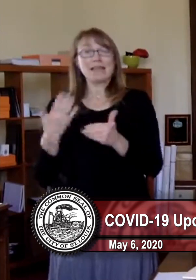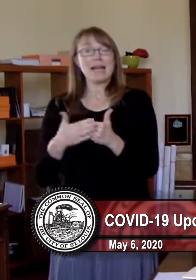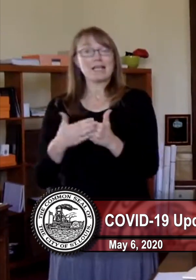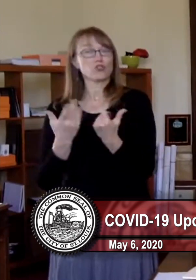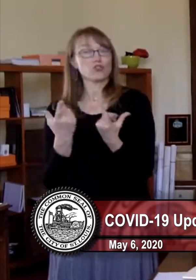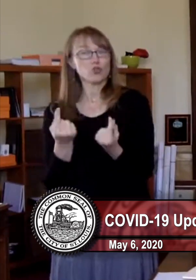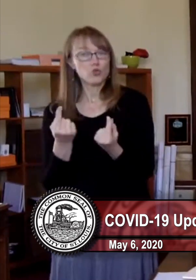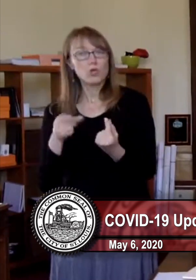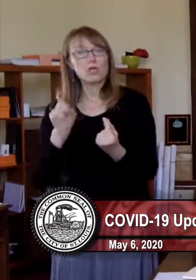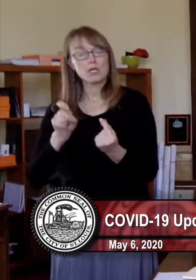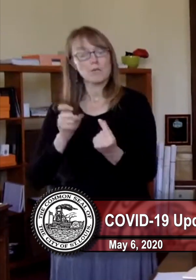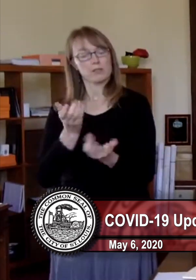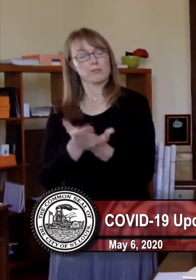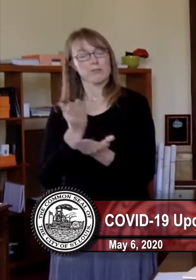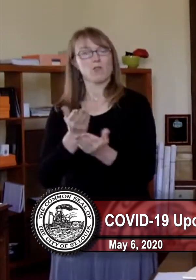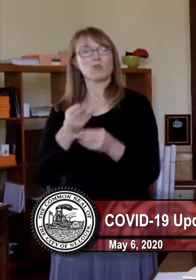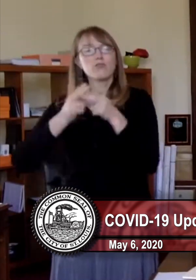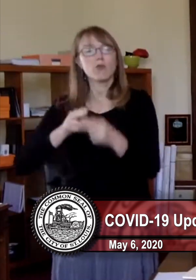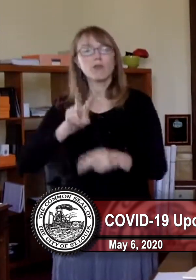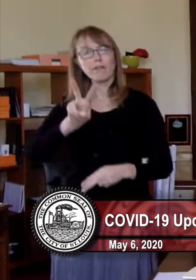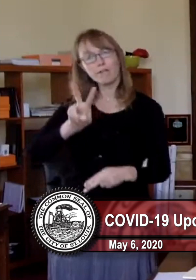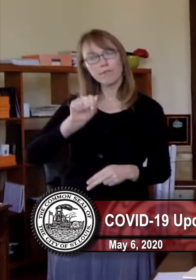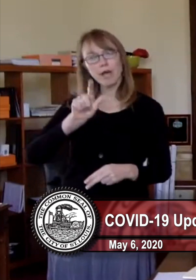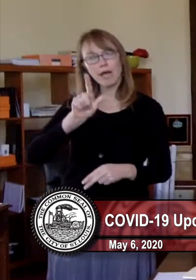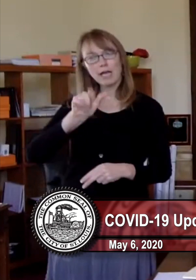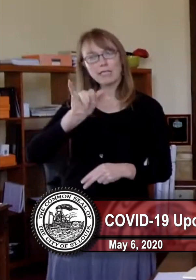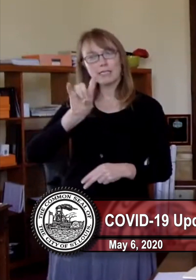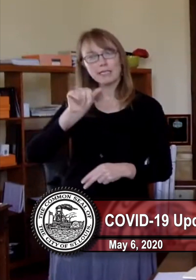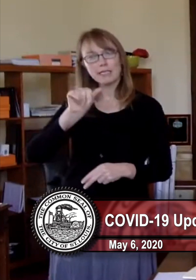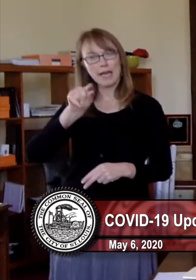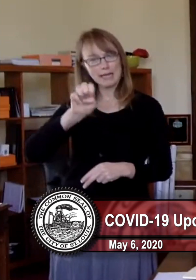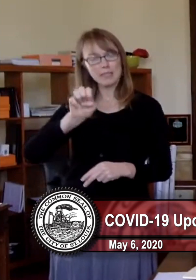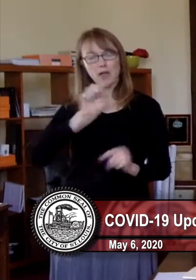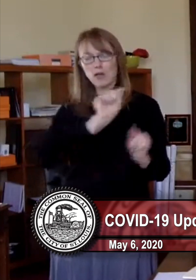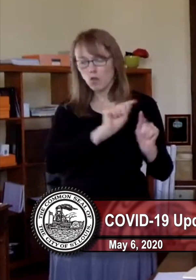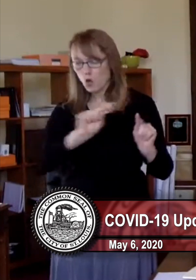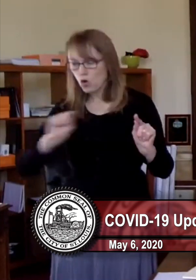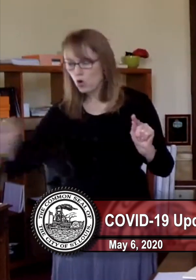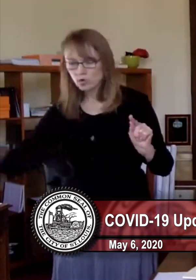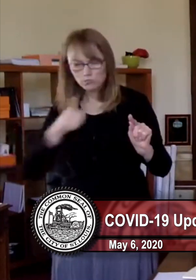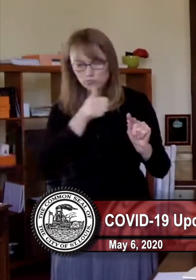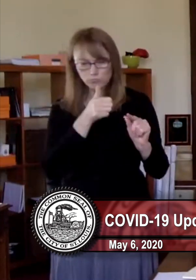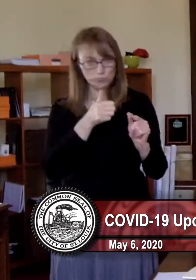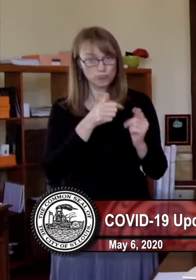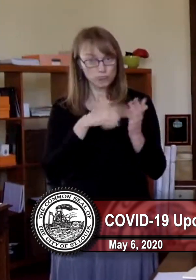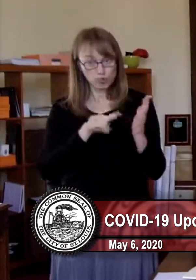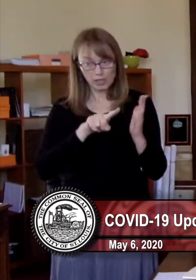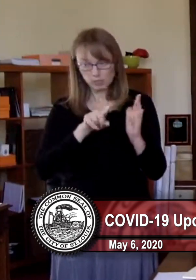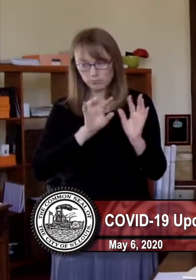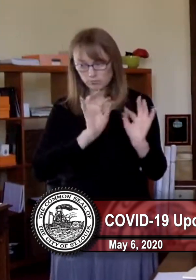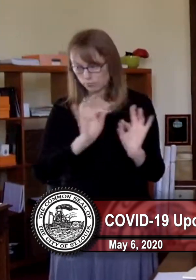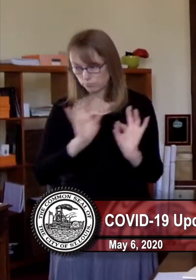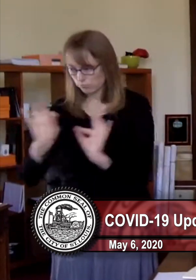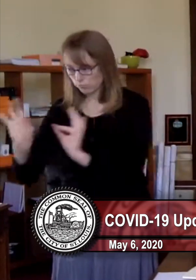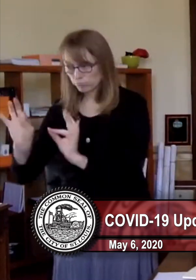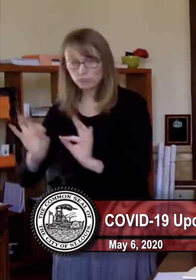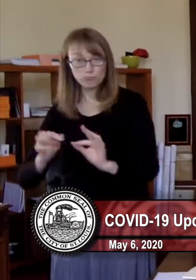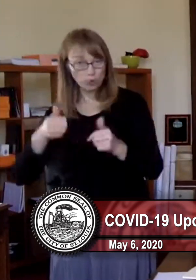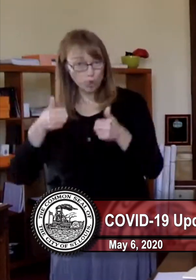Quest Diagnostic, I think, is the one who is doing it today, and we hope to have the results by the end of the day to be sure that these tests are good,